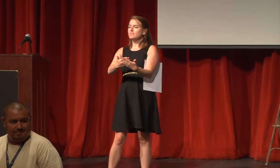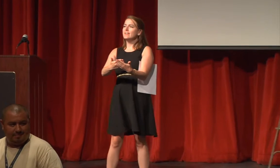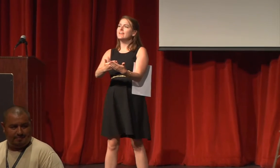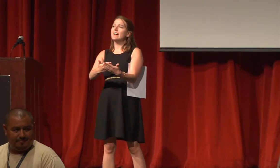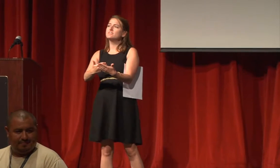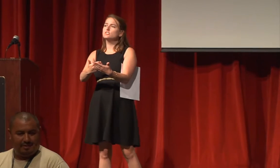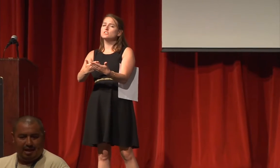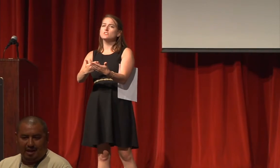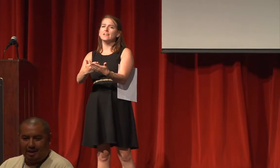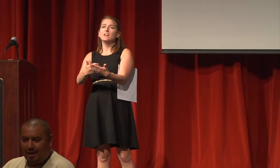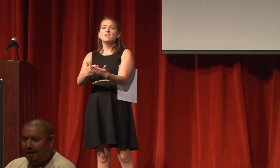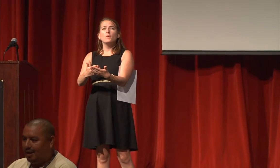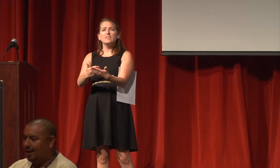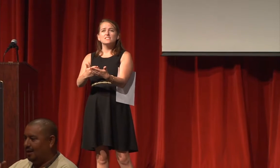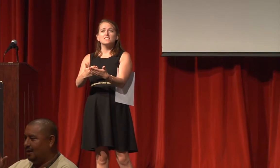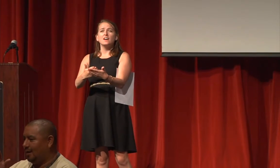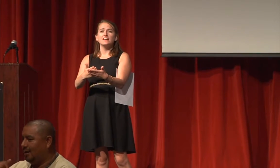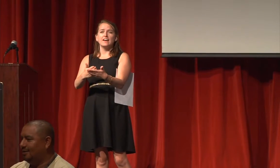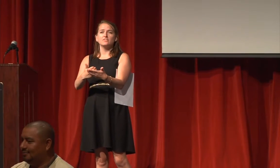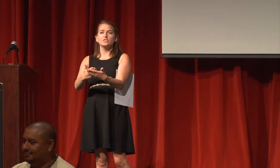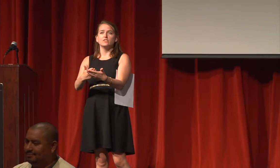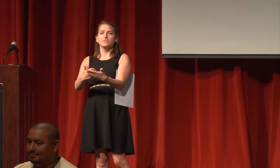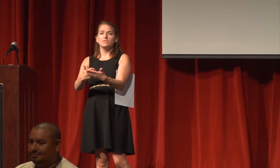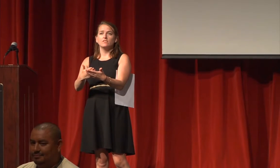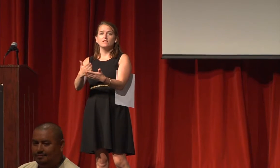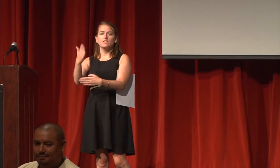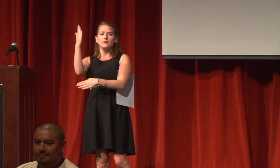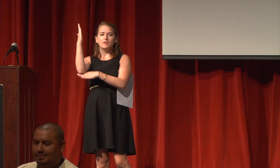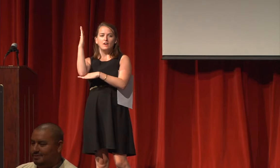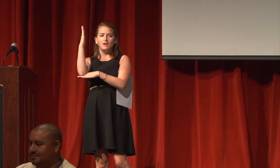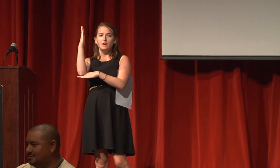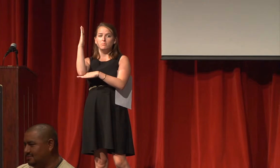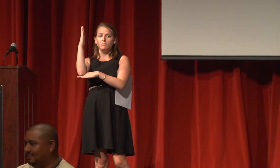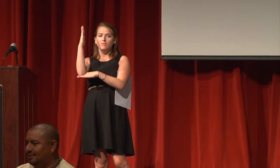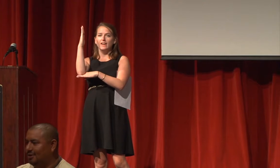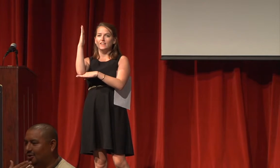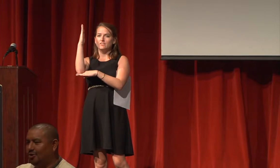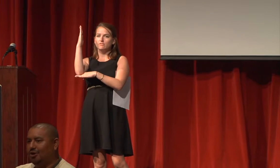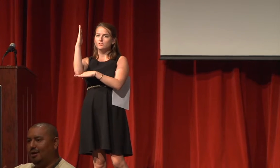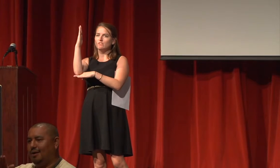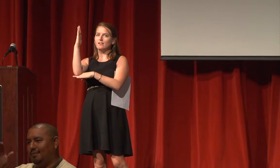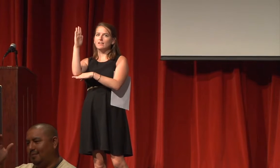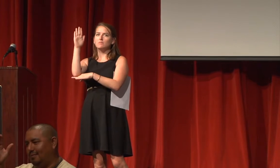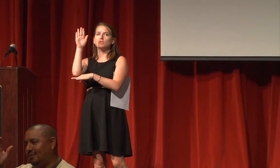And then afternoon, where is the sun at afternoon? Up, right? Directly up. So